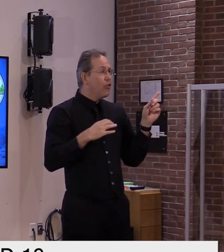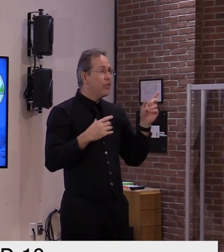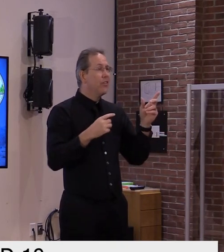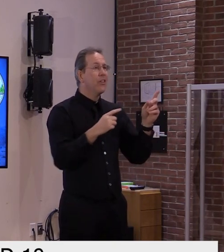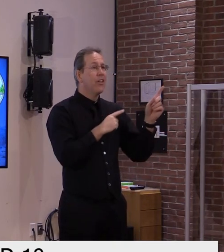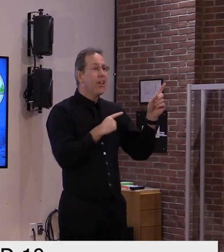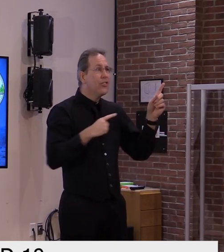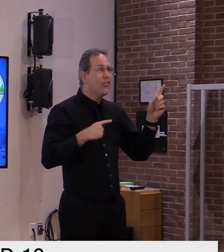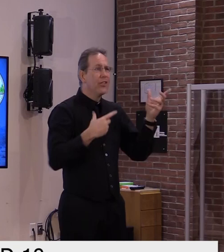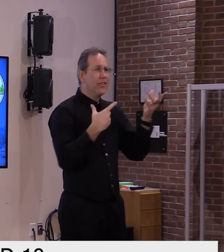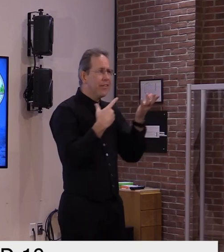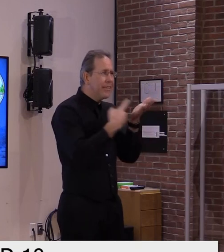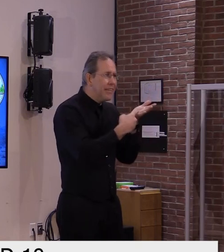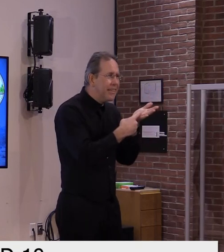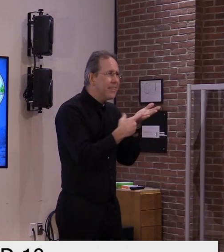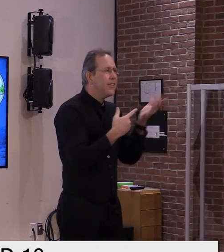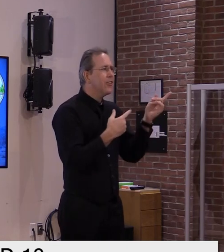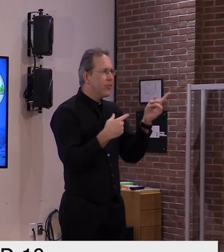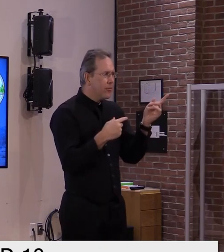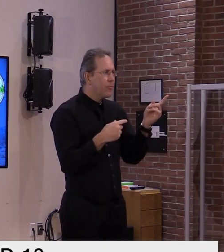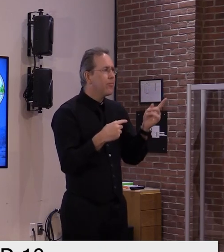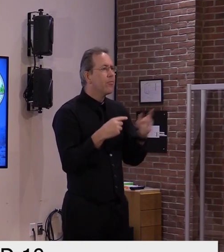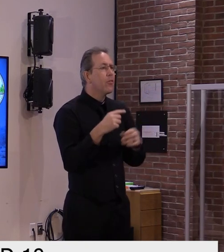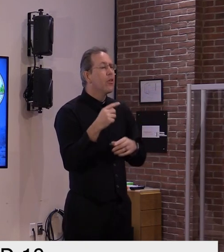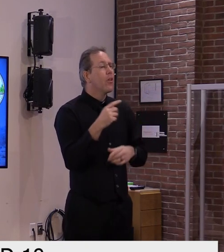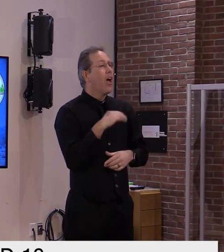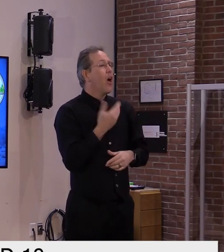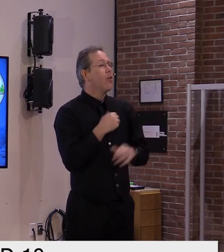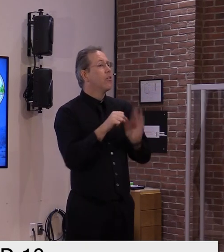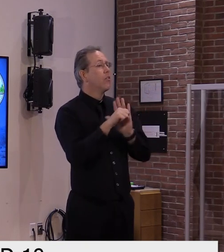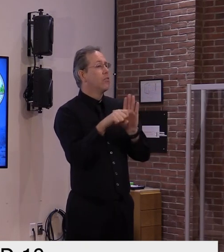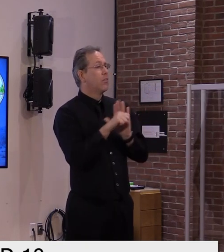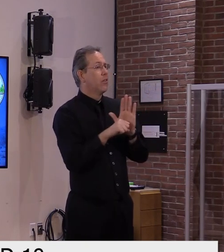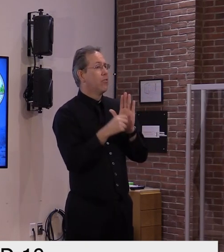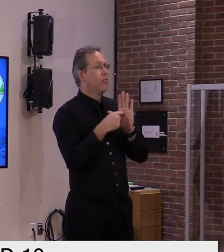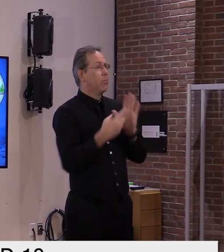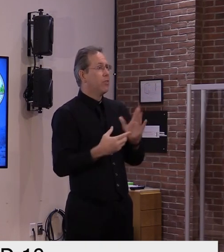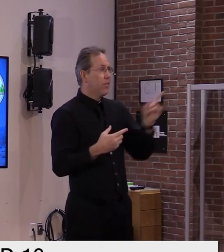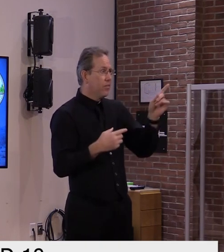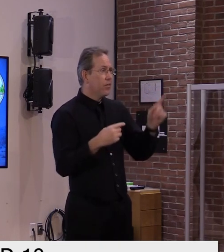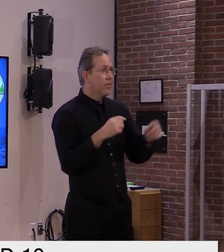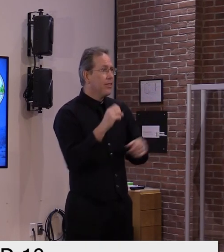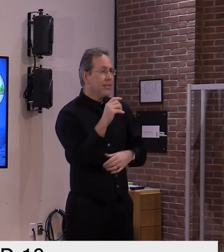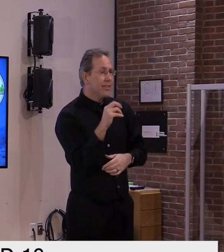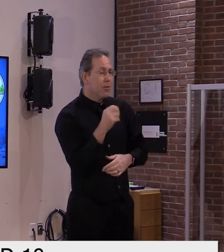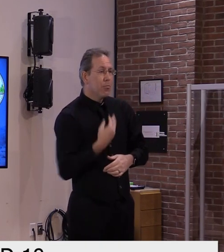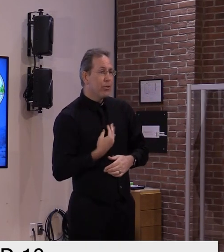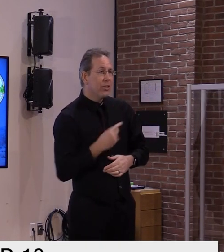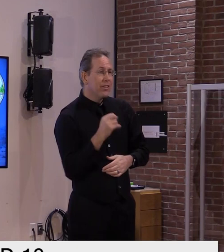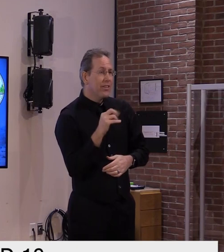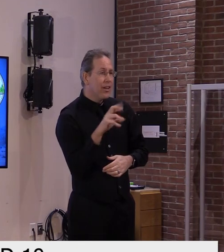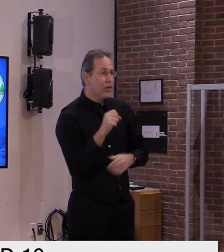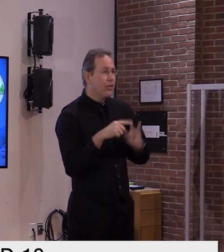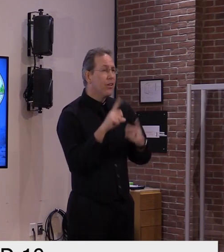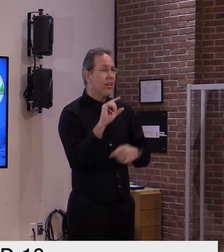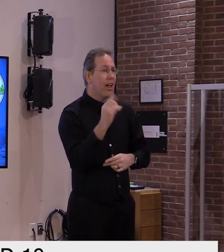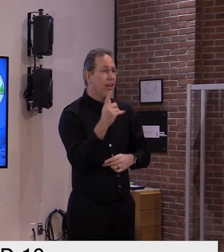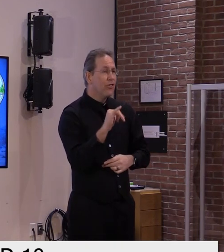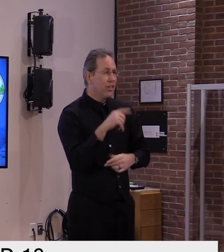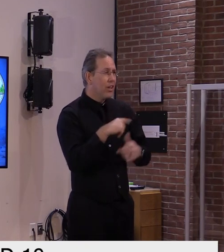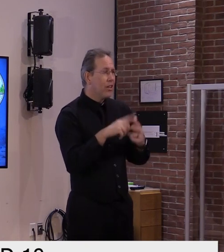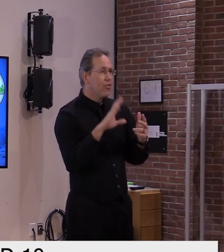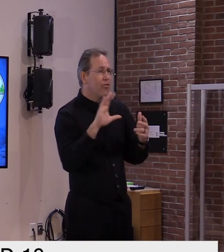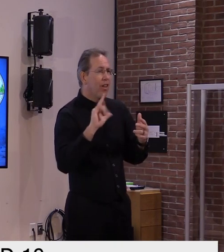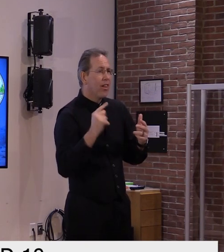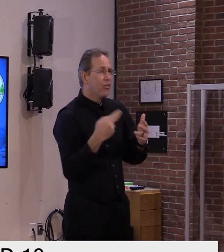Welch, have been able to assist us in obtaining more resources so that we can backfill some of